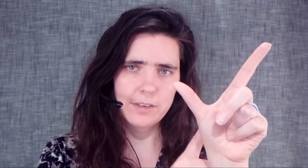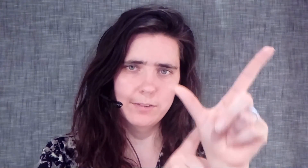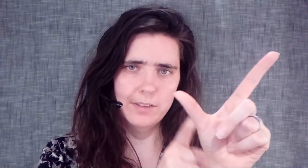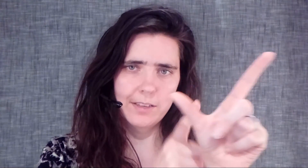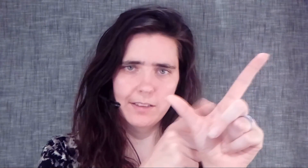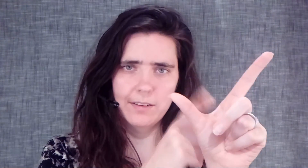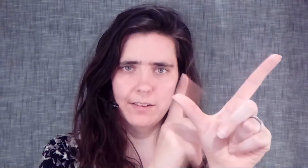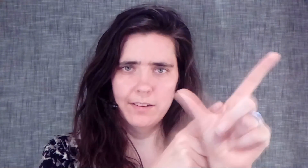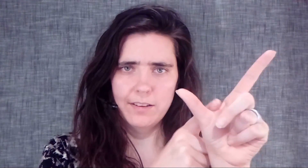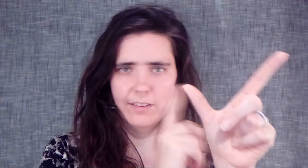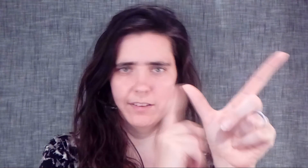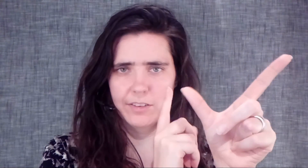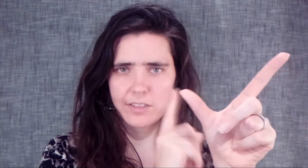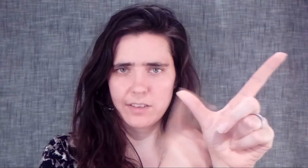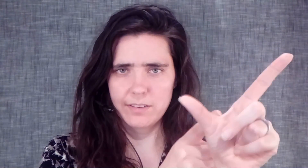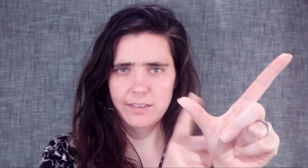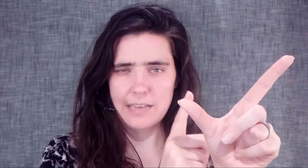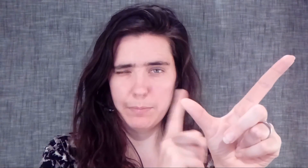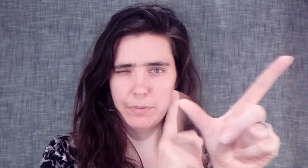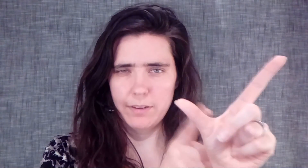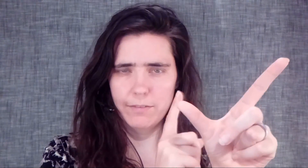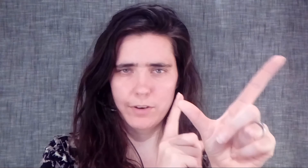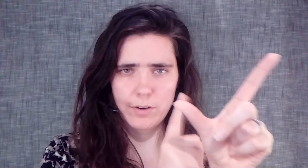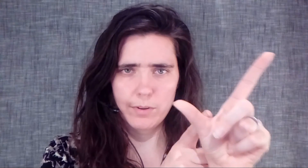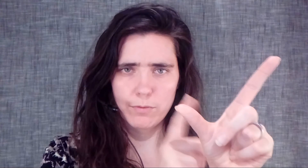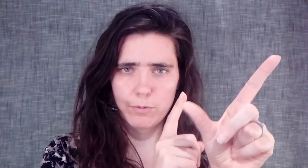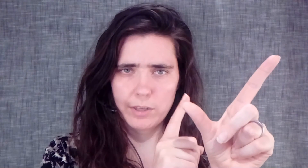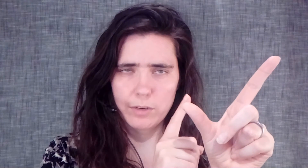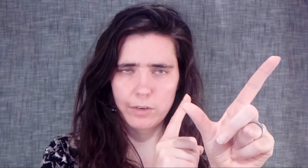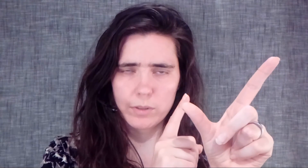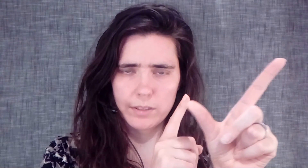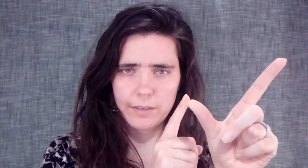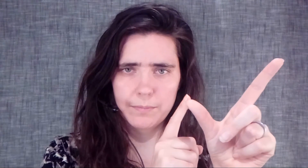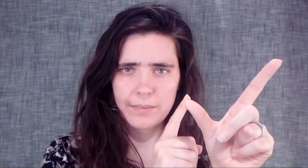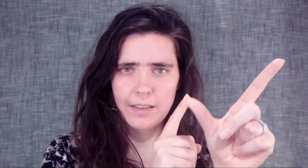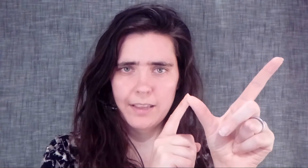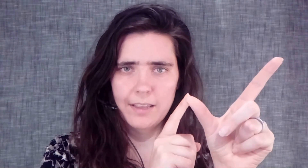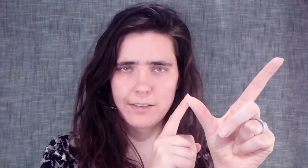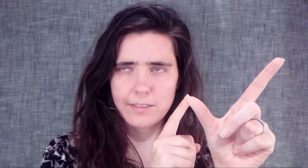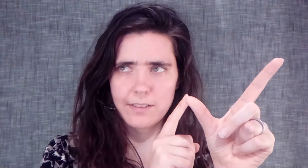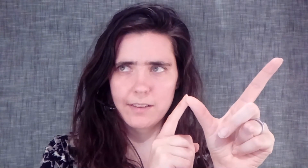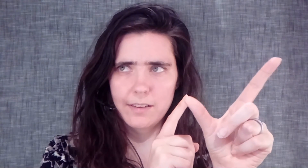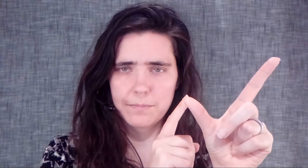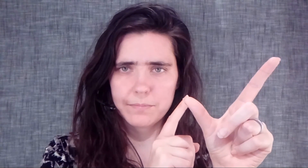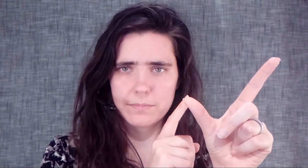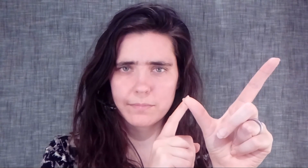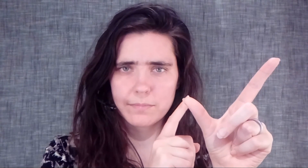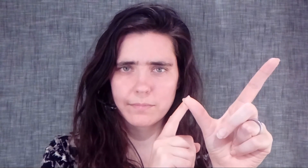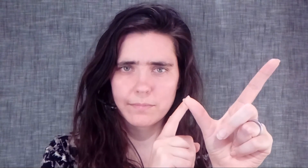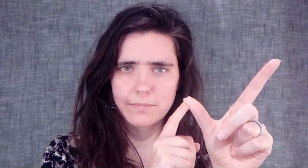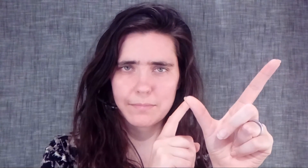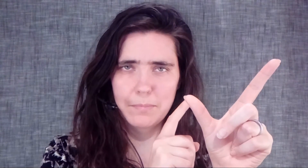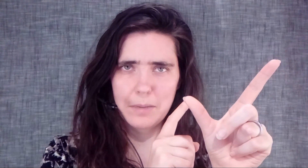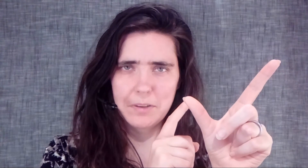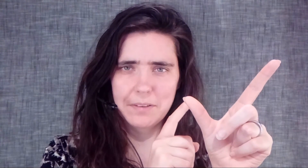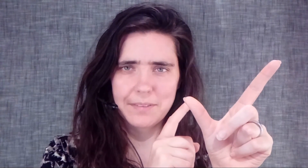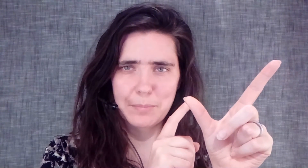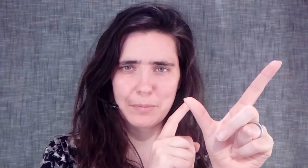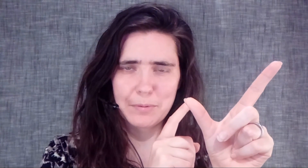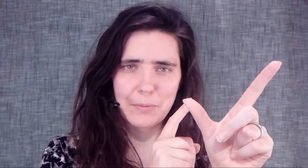of do it like that. You can just kind of tap it there if you're going through really quickly. You'll see, maybe, I probably won't